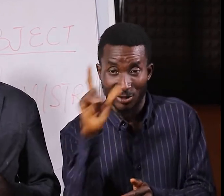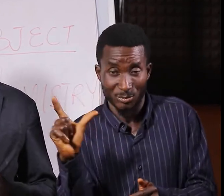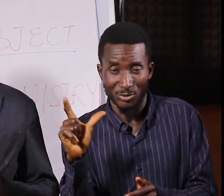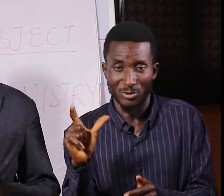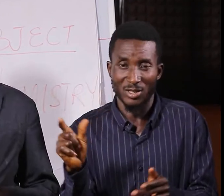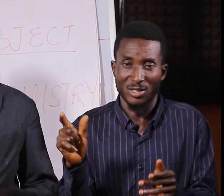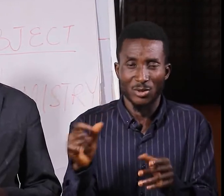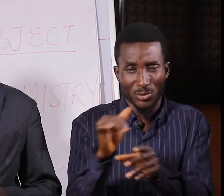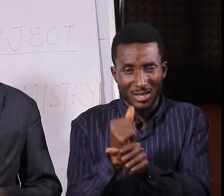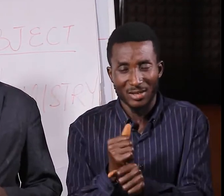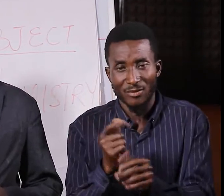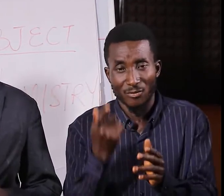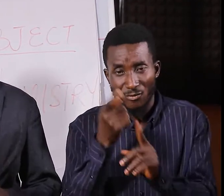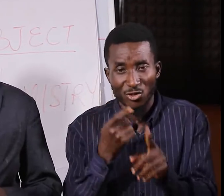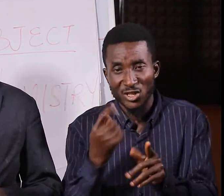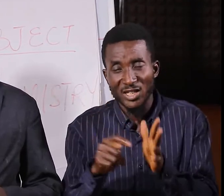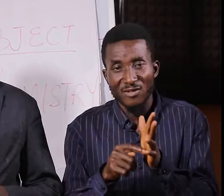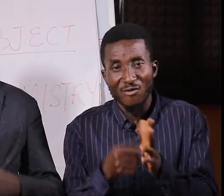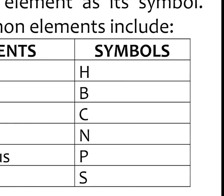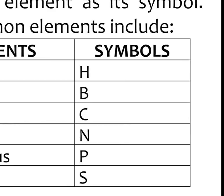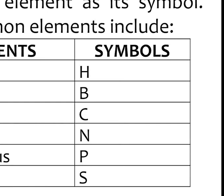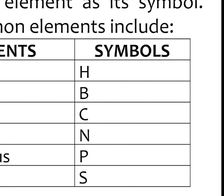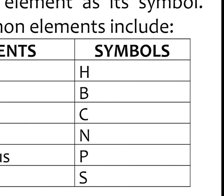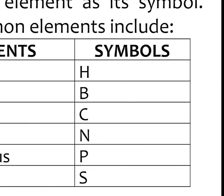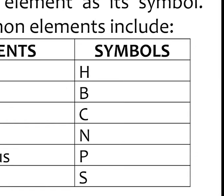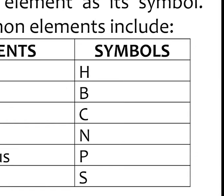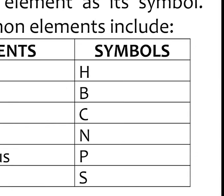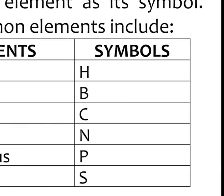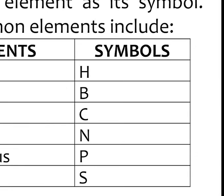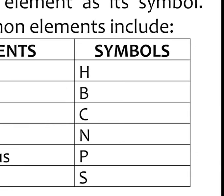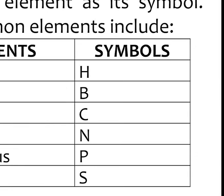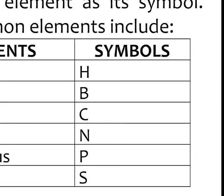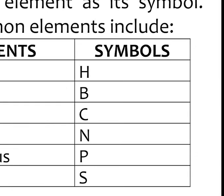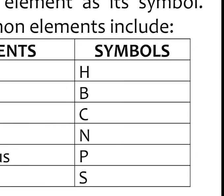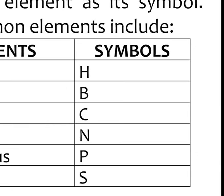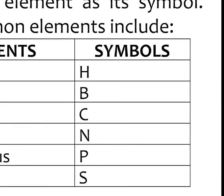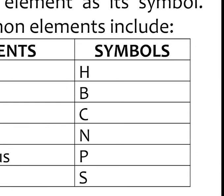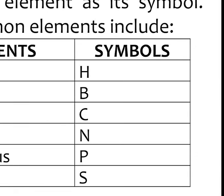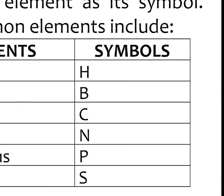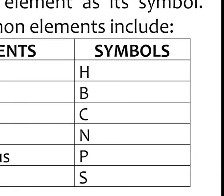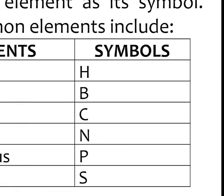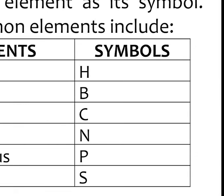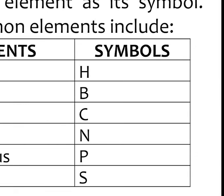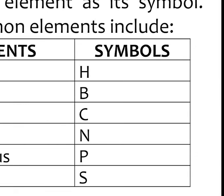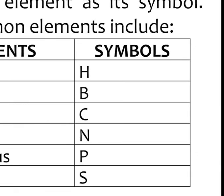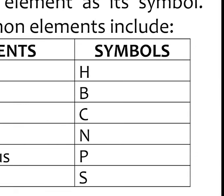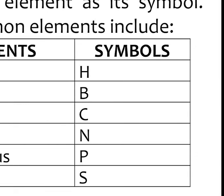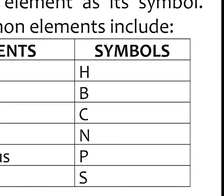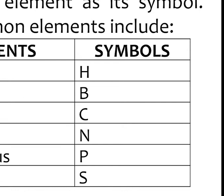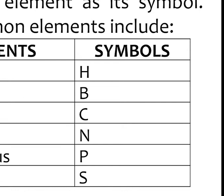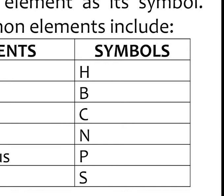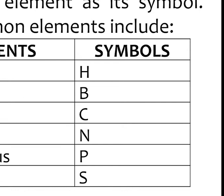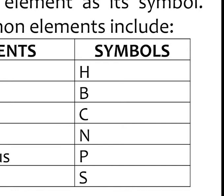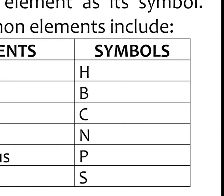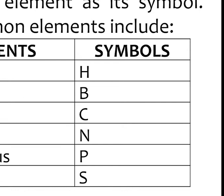derive their symbols from the first letter, like hydrogen, carbon. Hydrogen is C, carbon